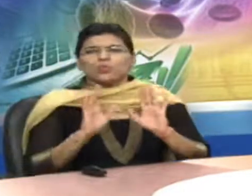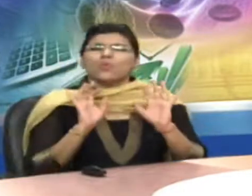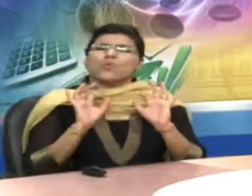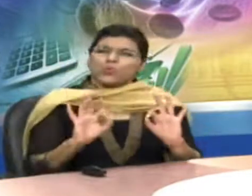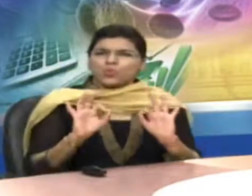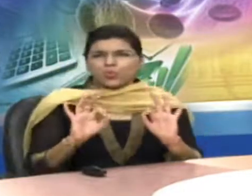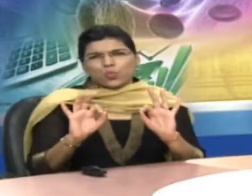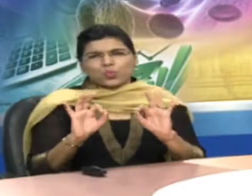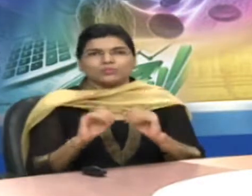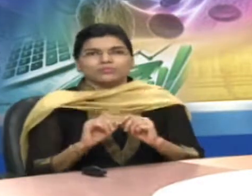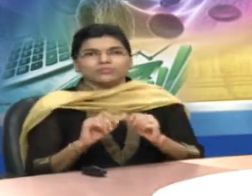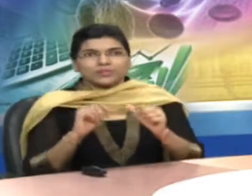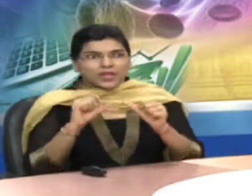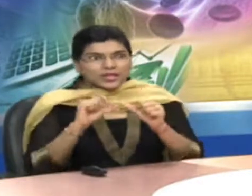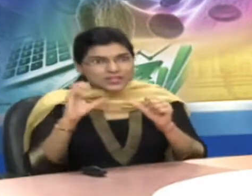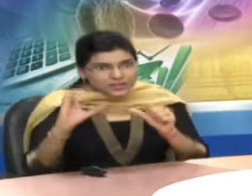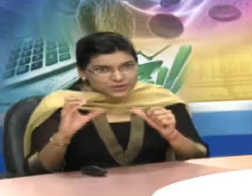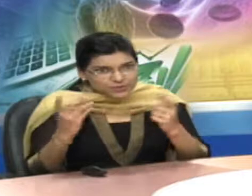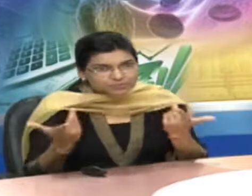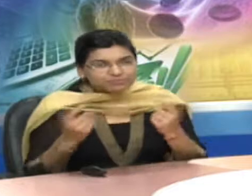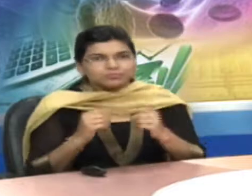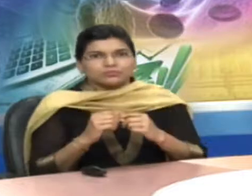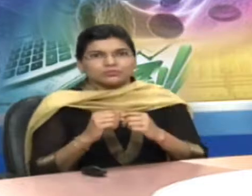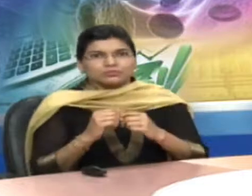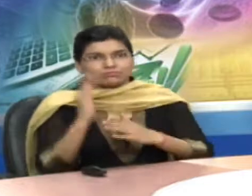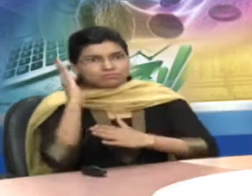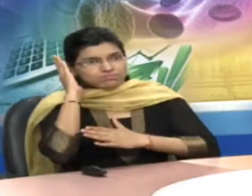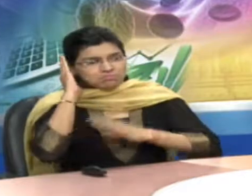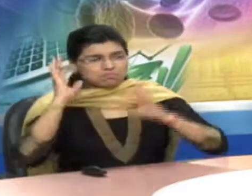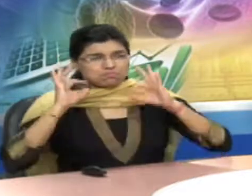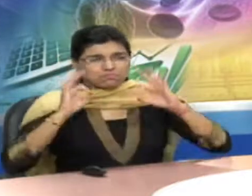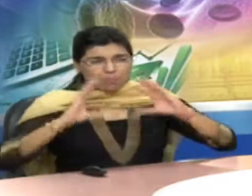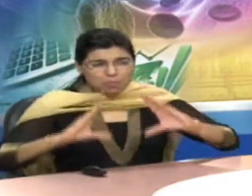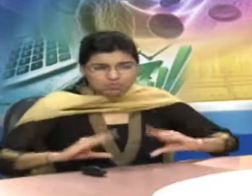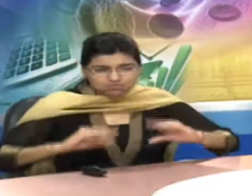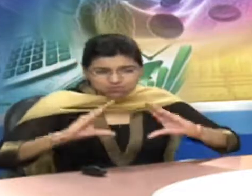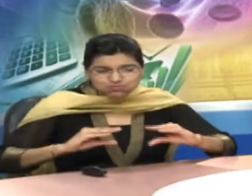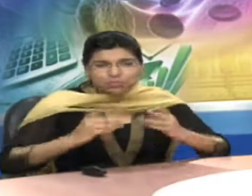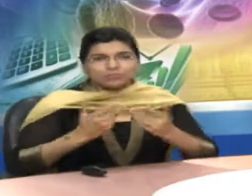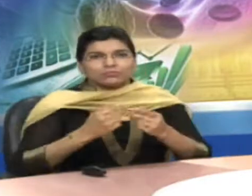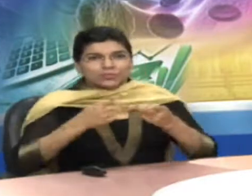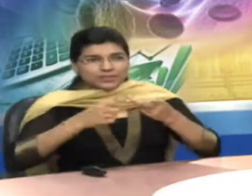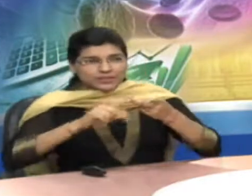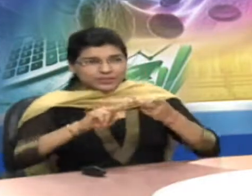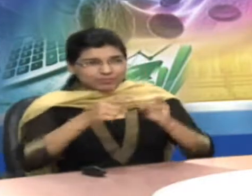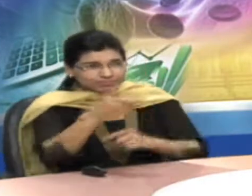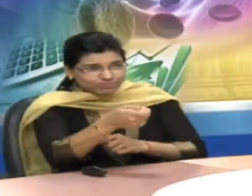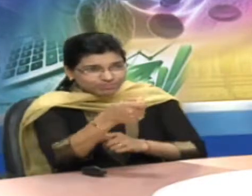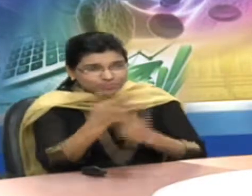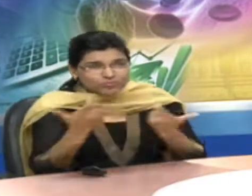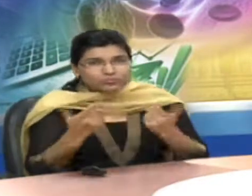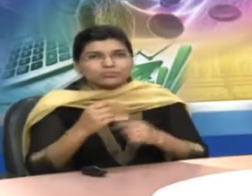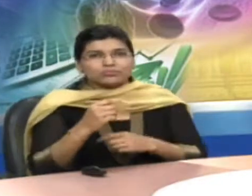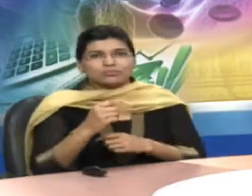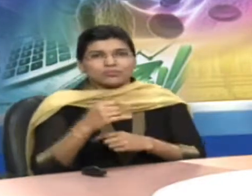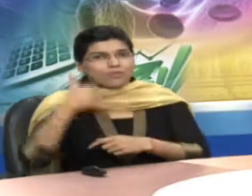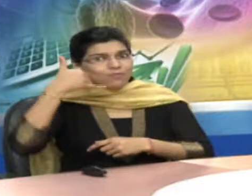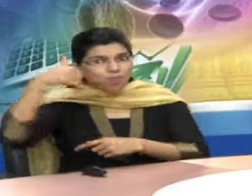"It's not exactly a suite or very high quality room, but it will be good enough to make you folks comfortable for the night."